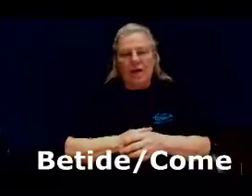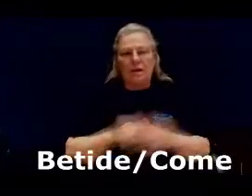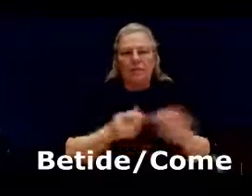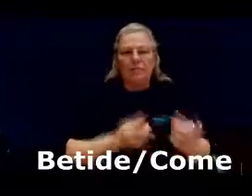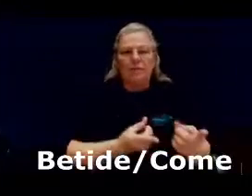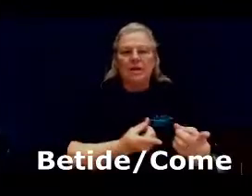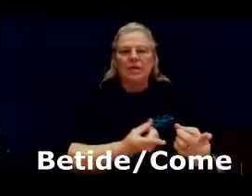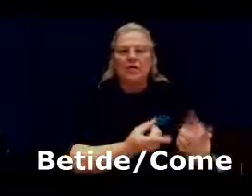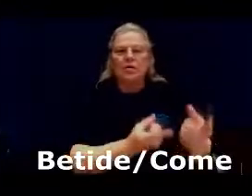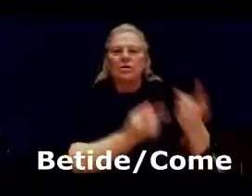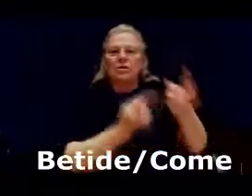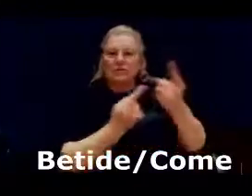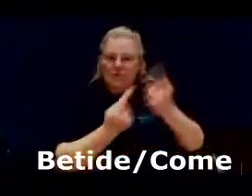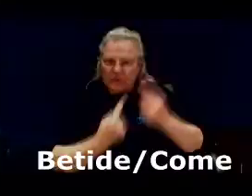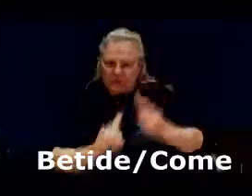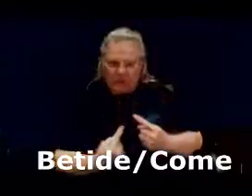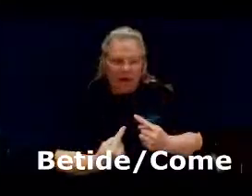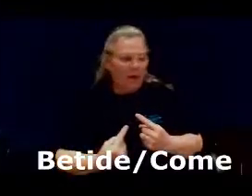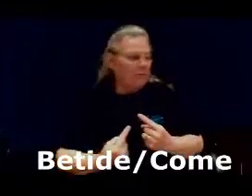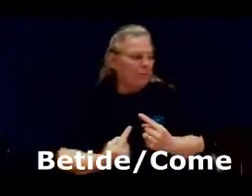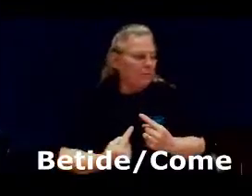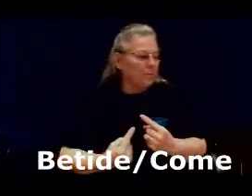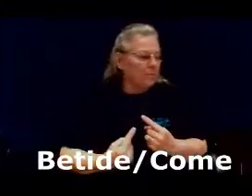Betide means to come.